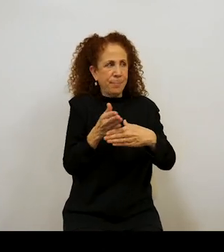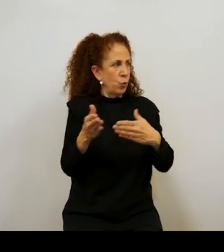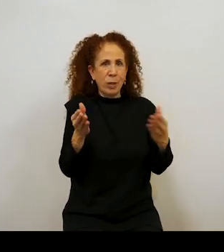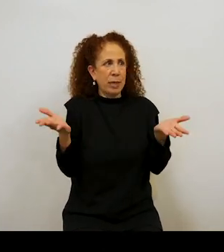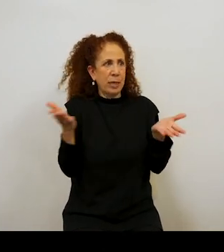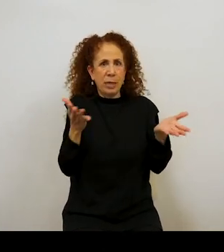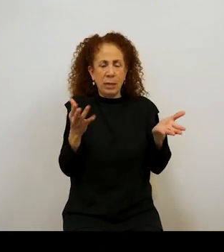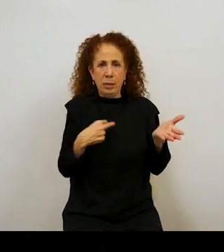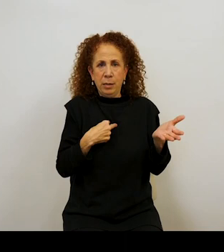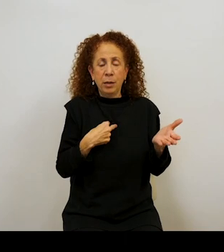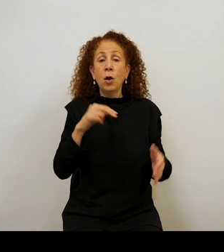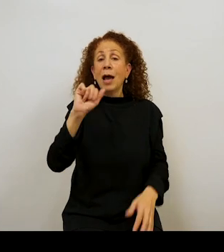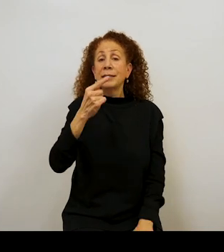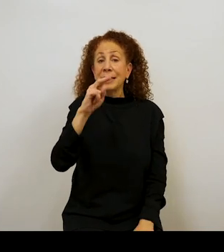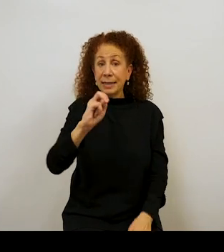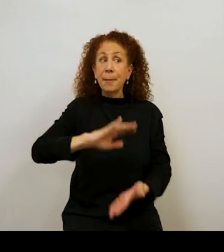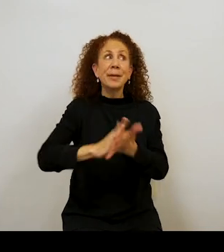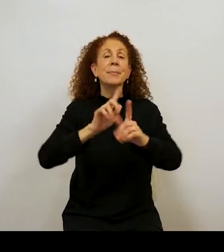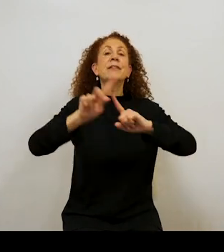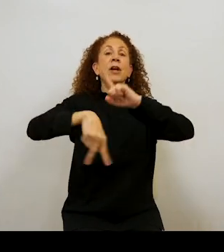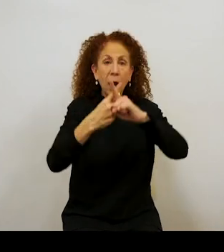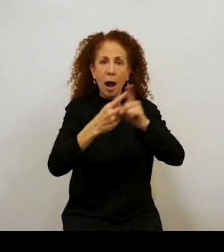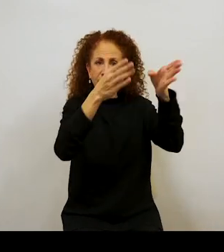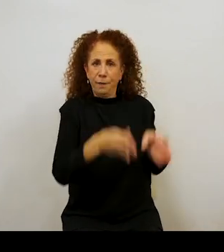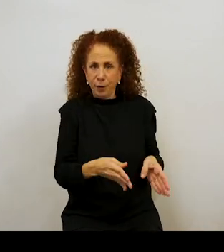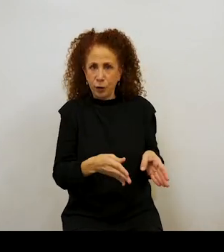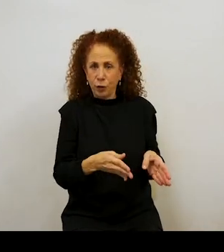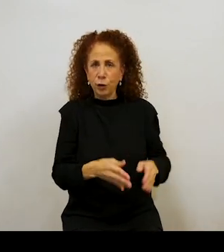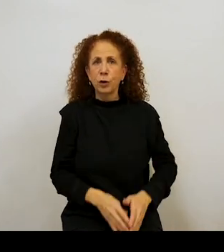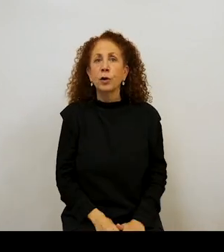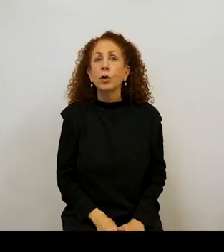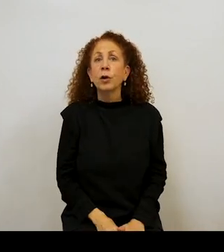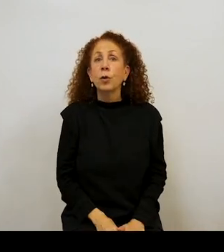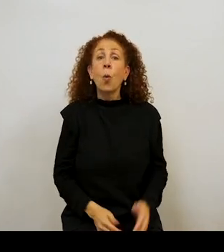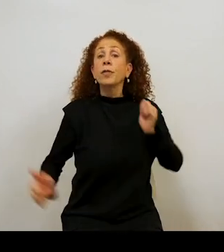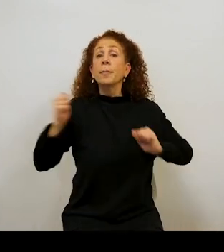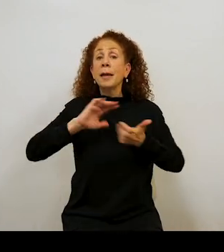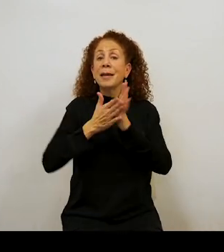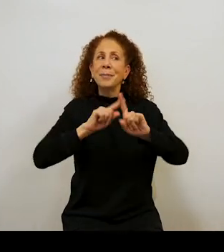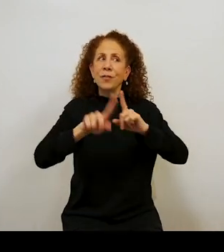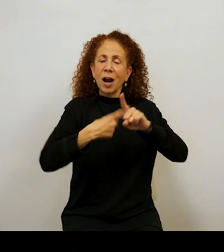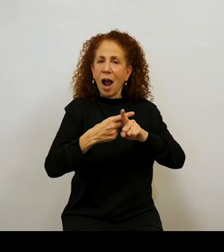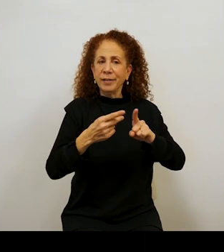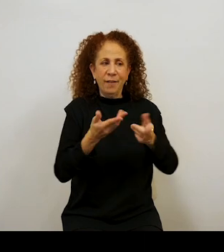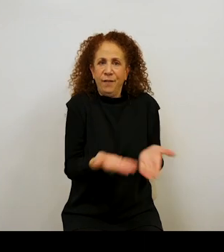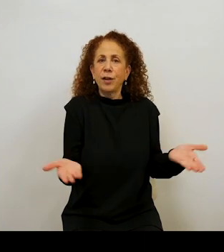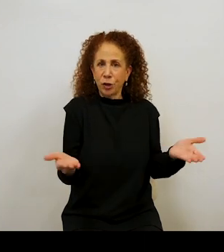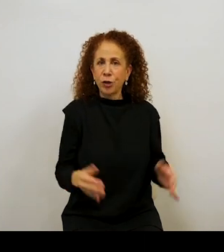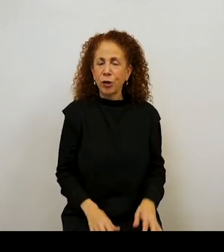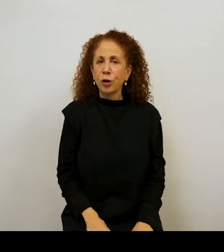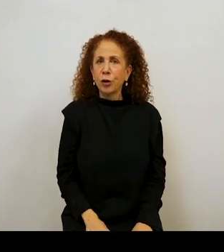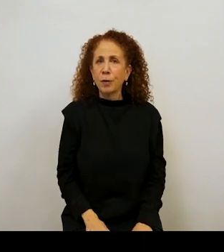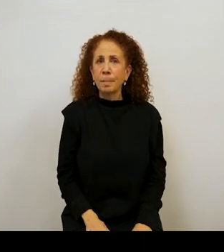so that Antigone then became this different kind of figure, mm-hmm. Or the play became a different kind of figure, and it became, and